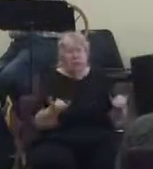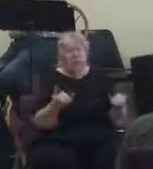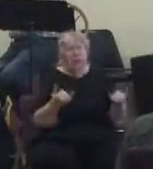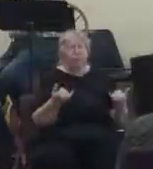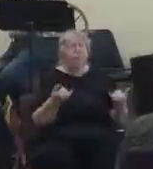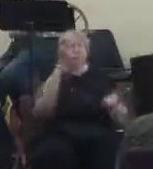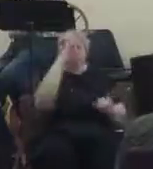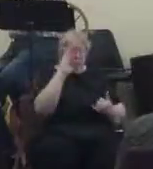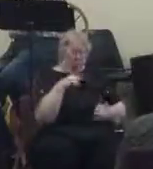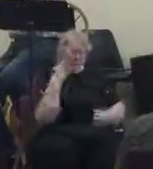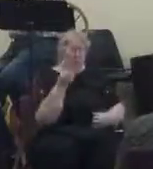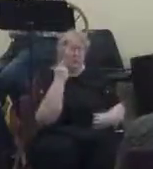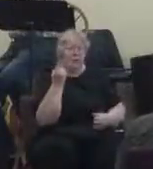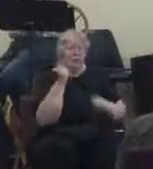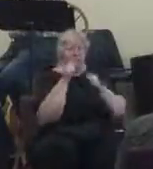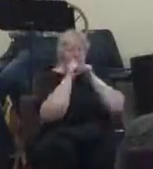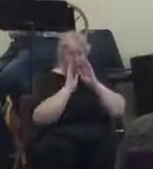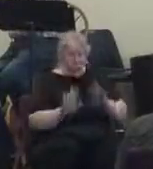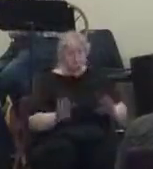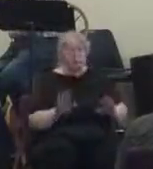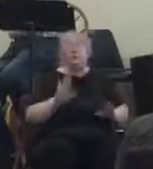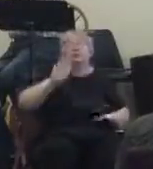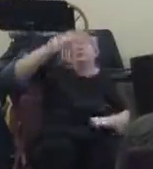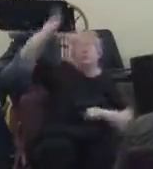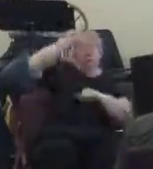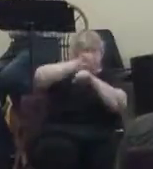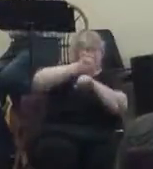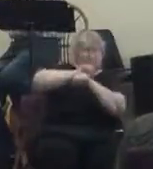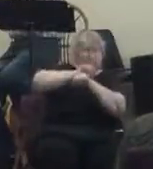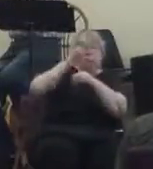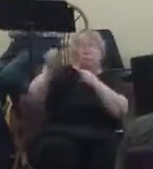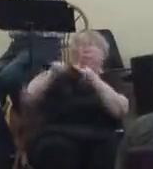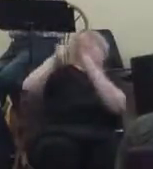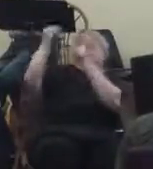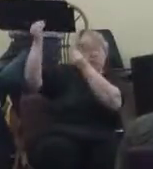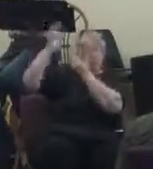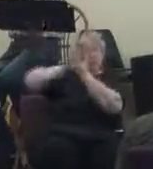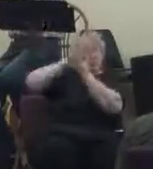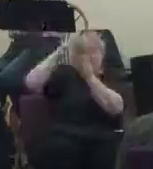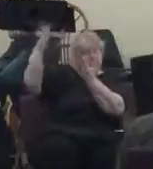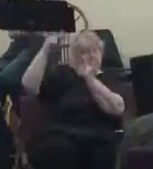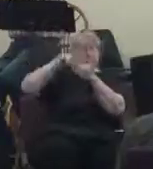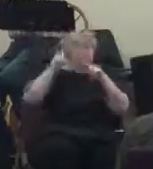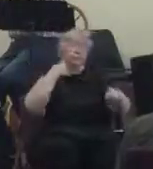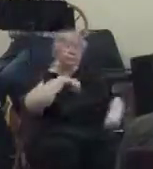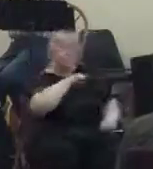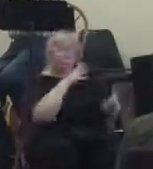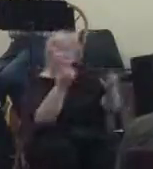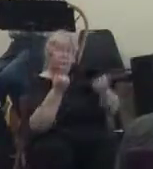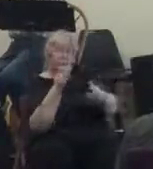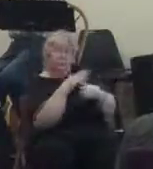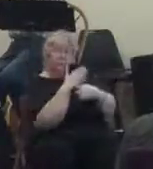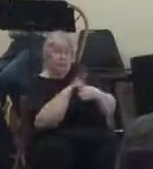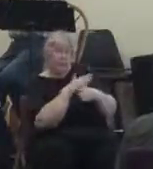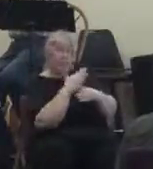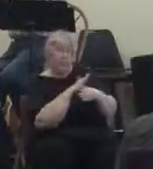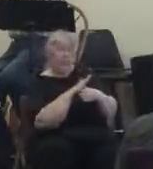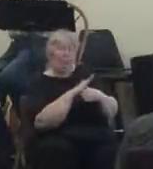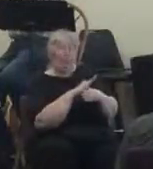He always does. It's His work. And so we're going to give glory to Him, but we want to share with you what really